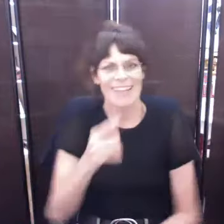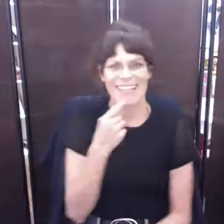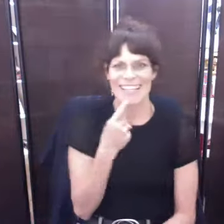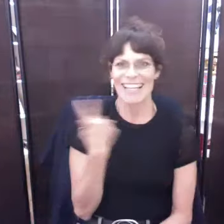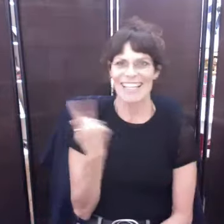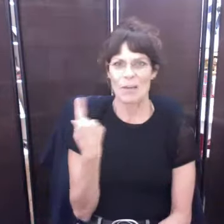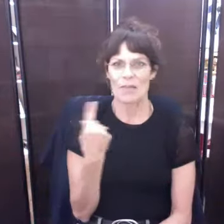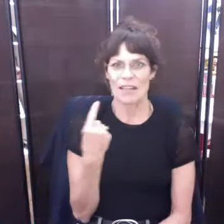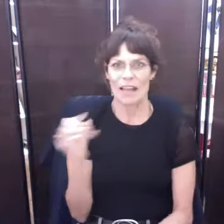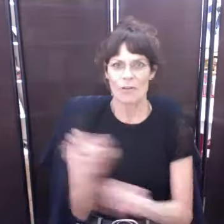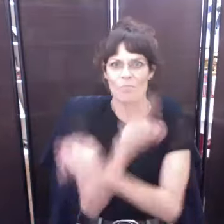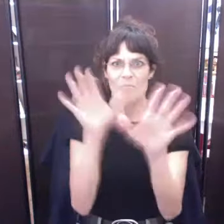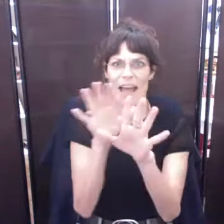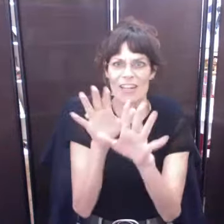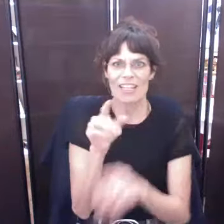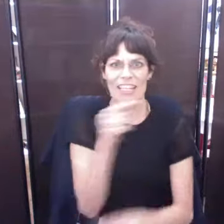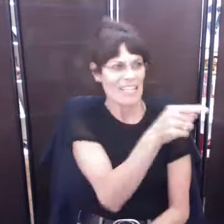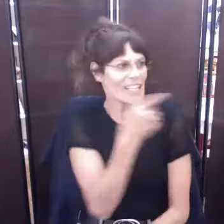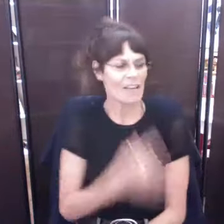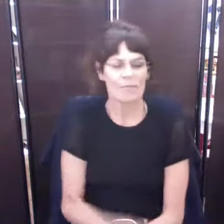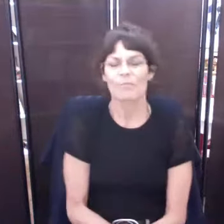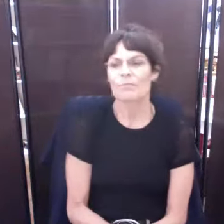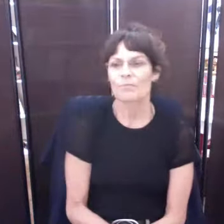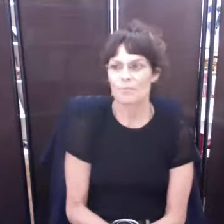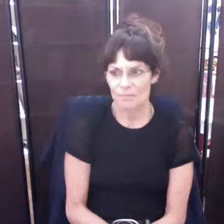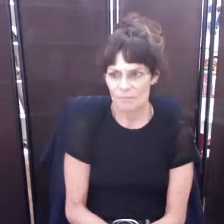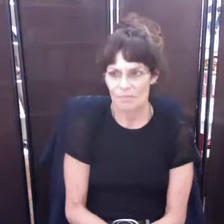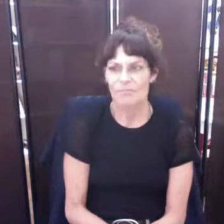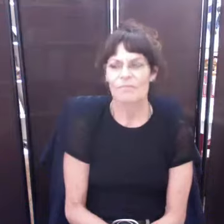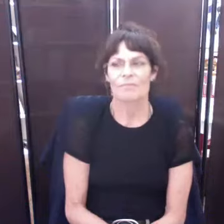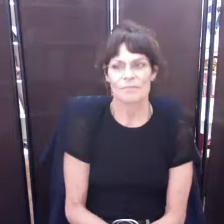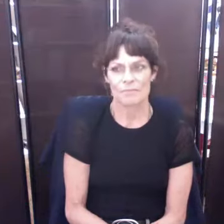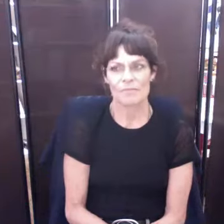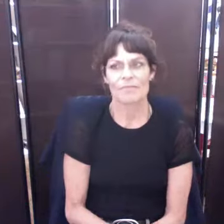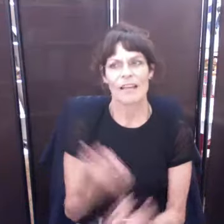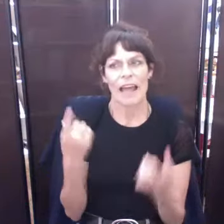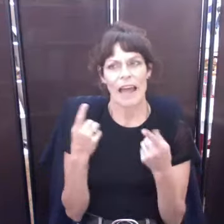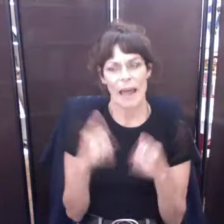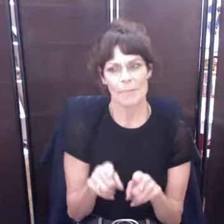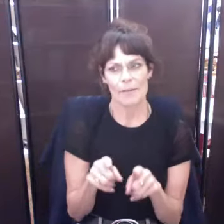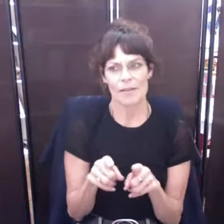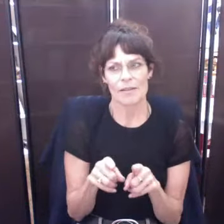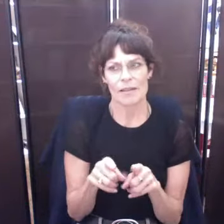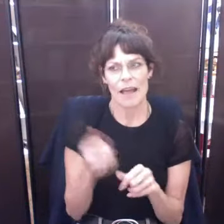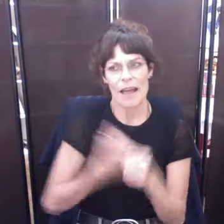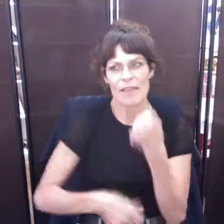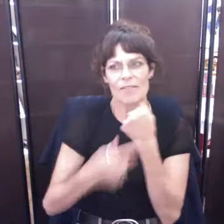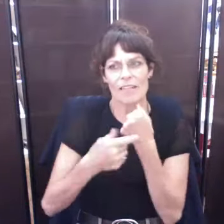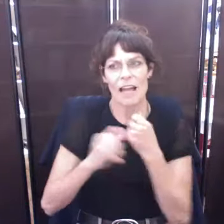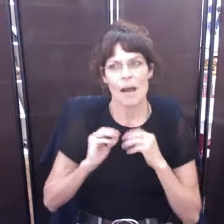magic to my ears. He said, a windfall comes onto me every time I give. And I thought, a